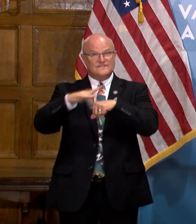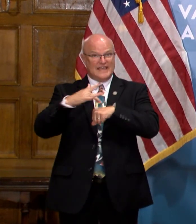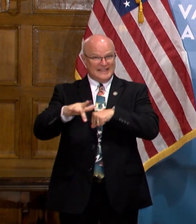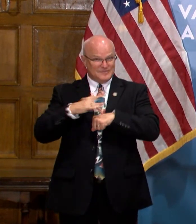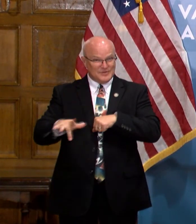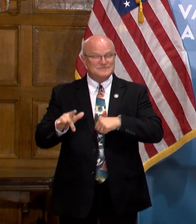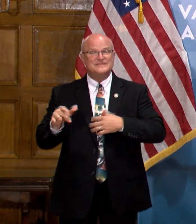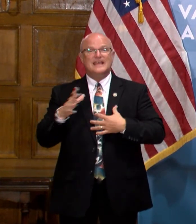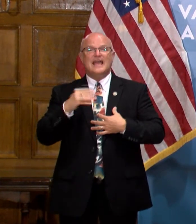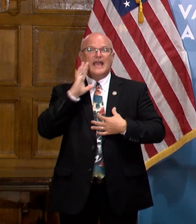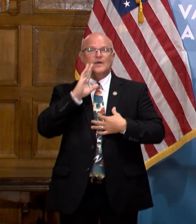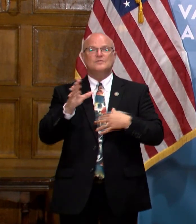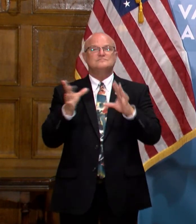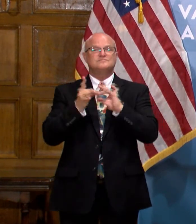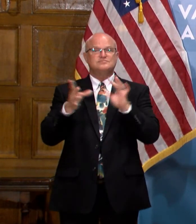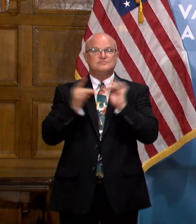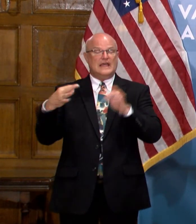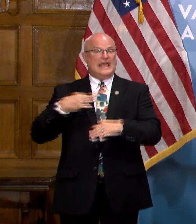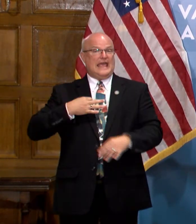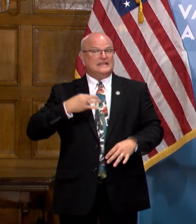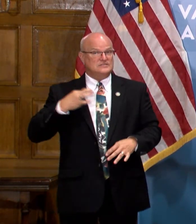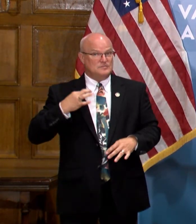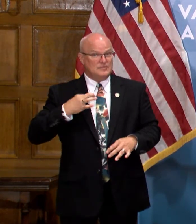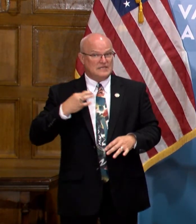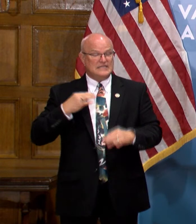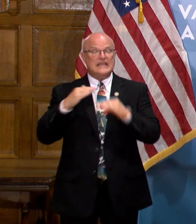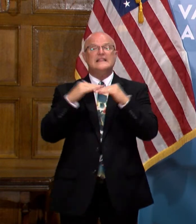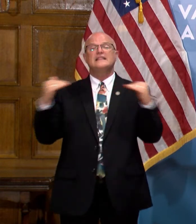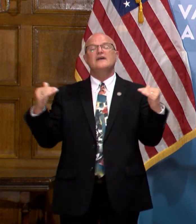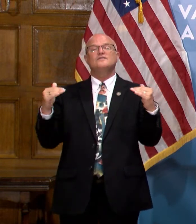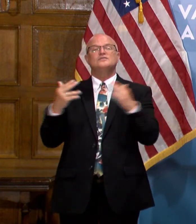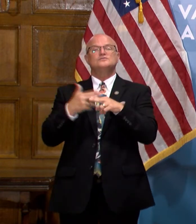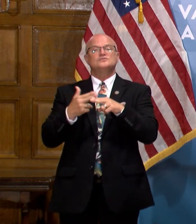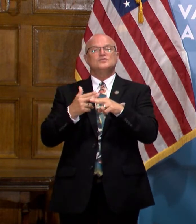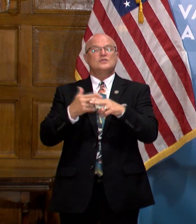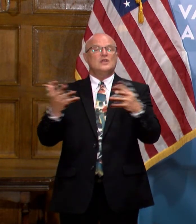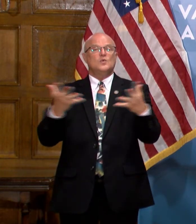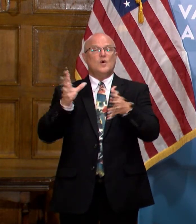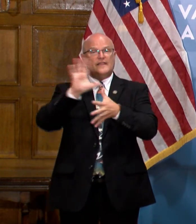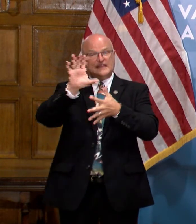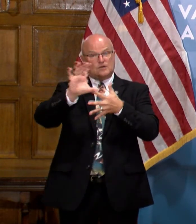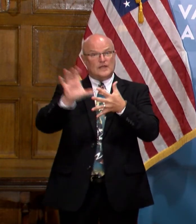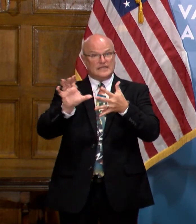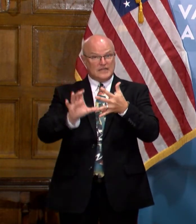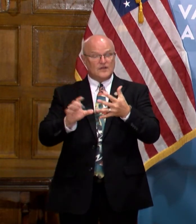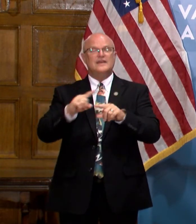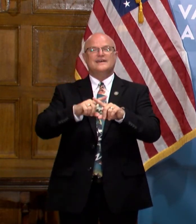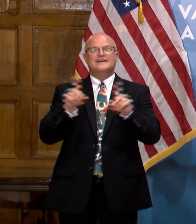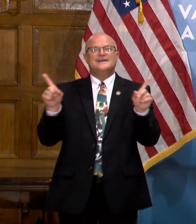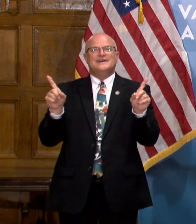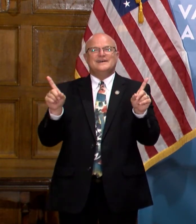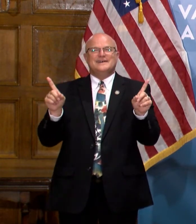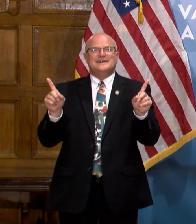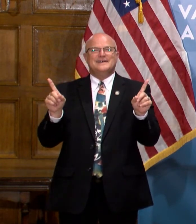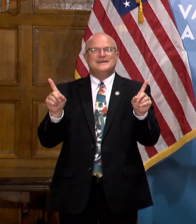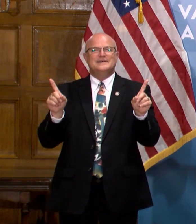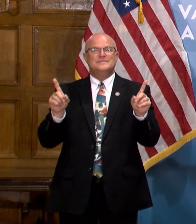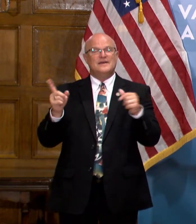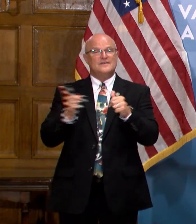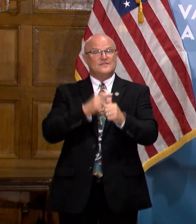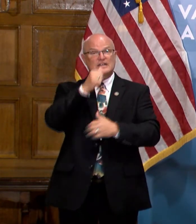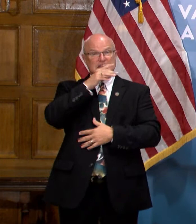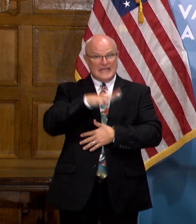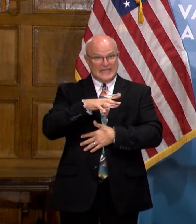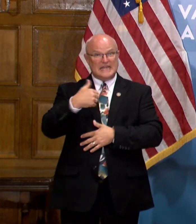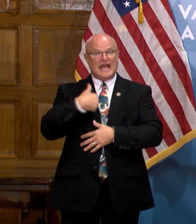available. We'll cover the eligibility level and what the criteria is, but the First